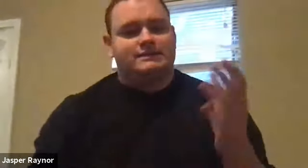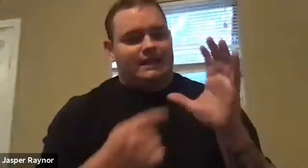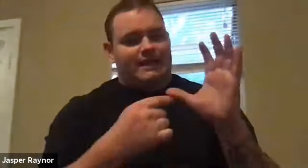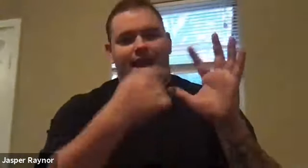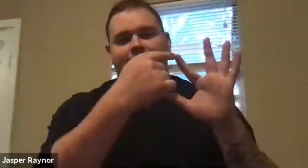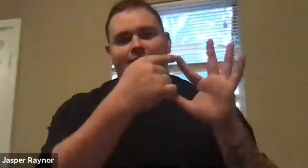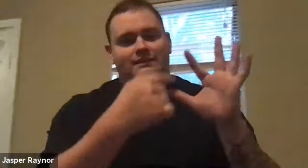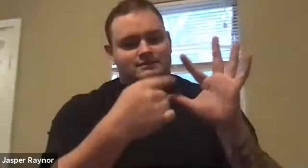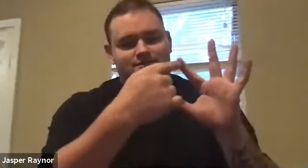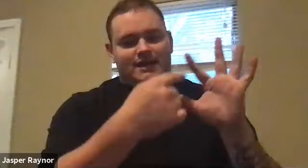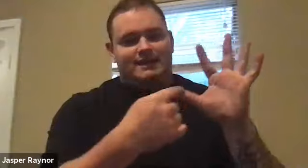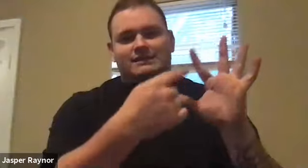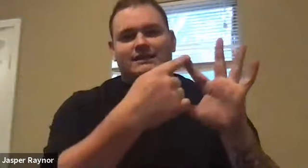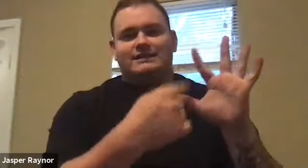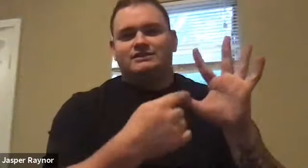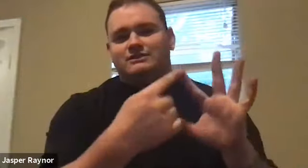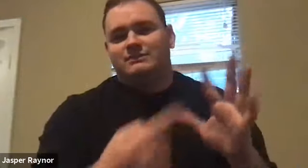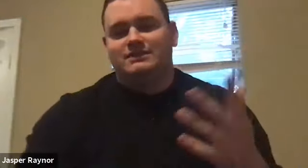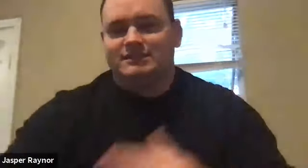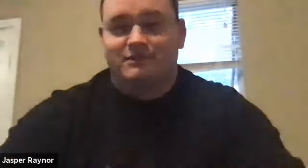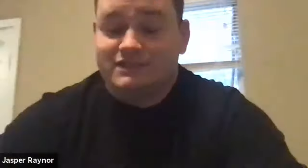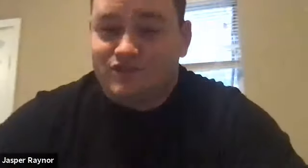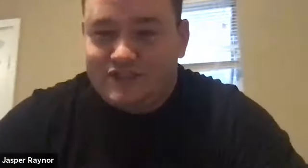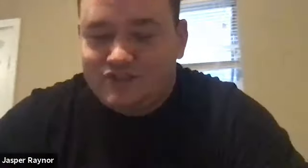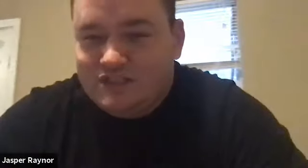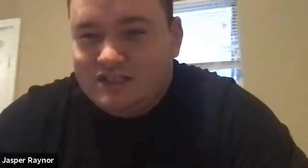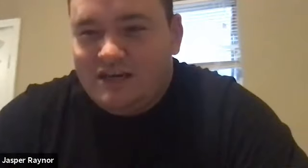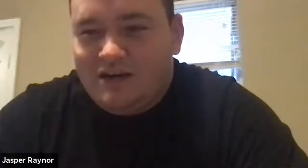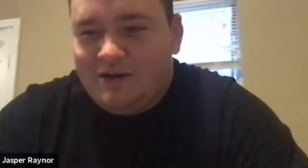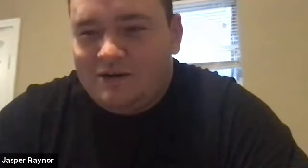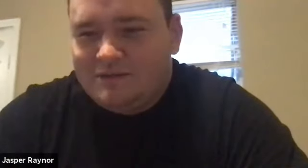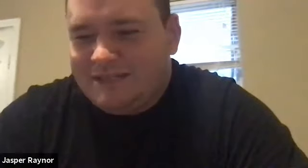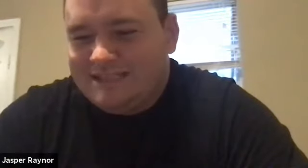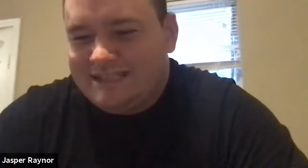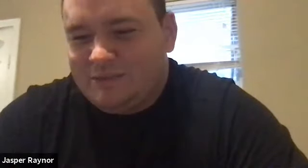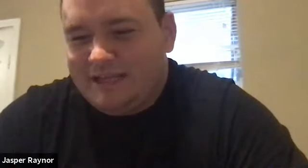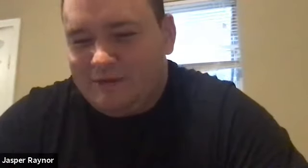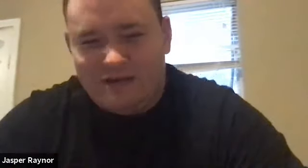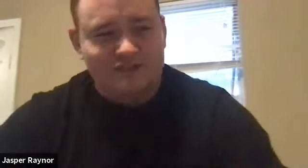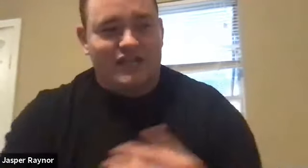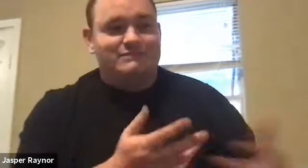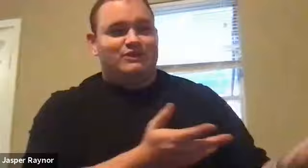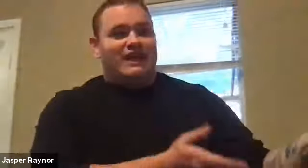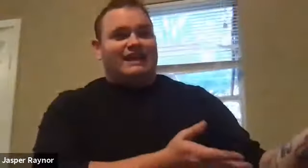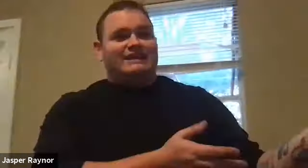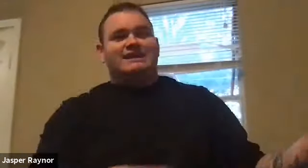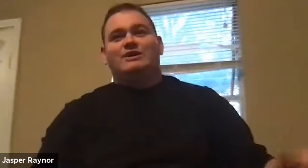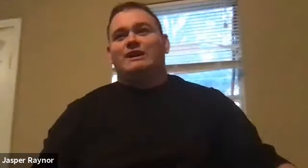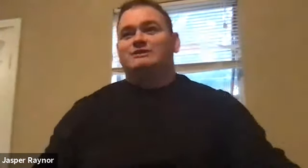like A's like this or something. It's strange. Somebody sent it to me and they were like, "Look, Jasper, ASL," and I was